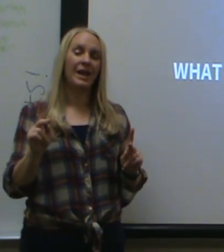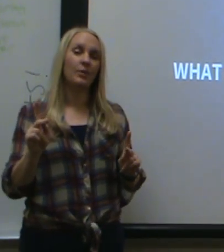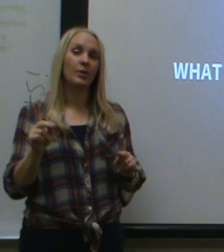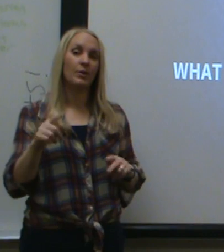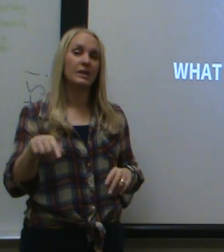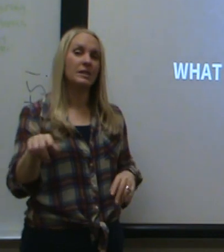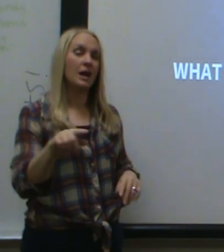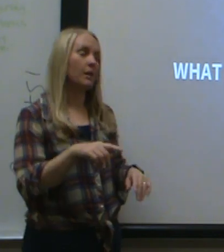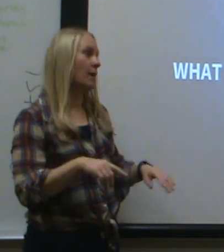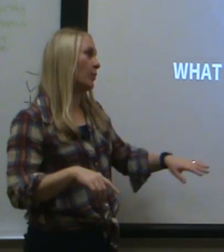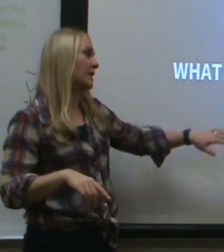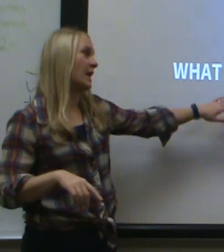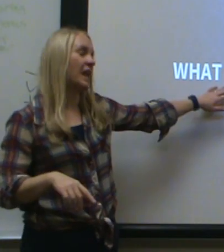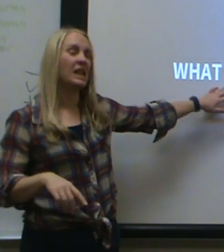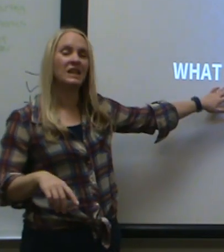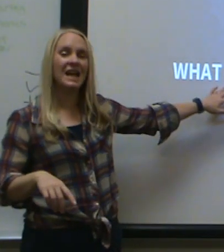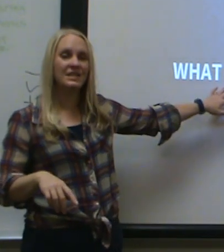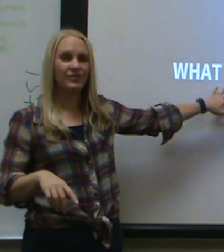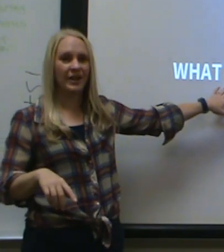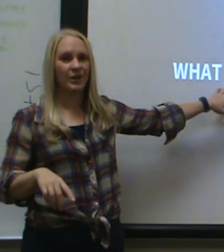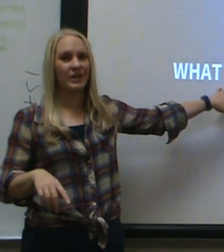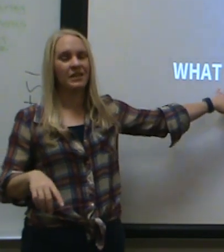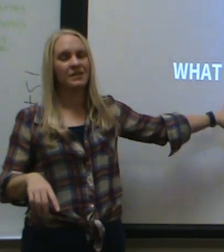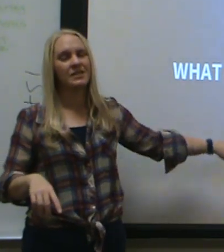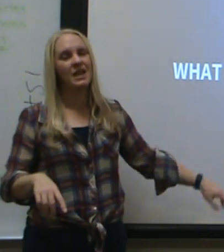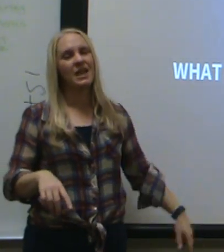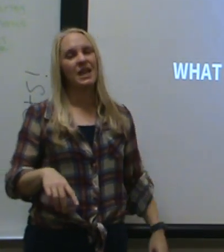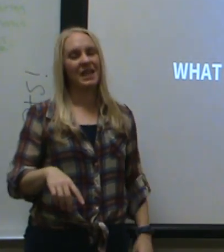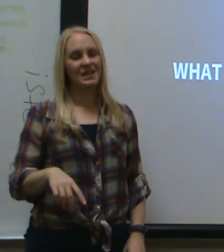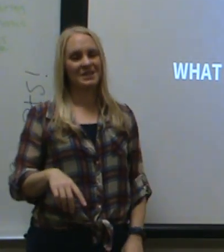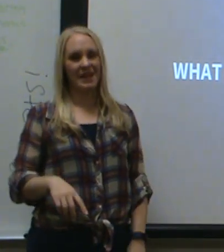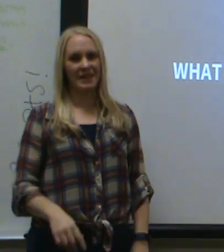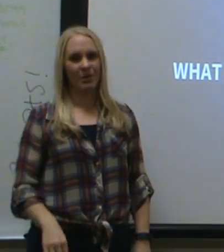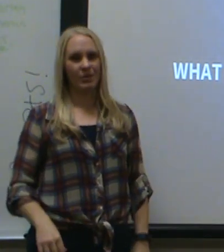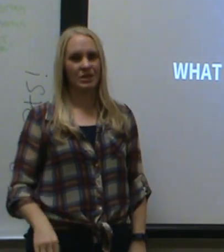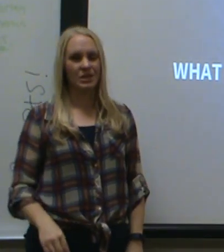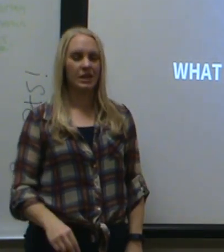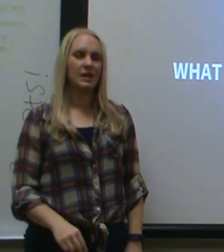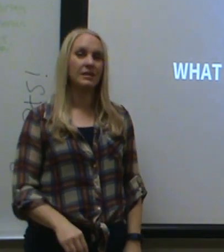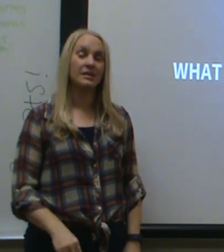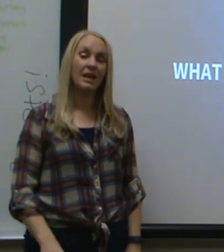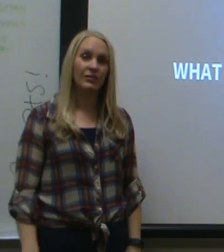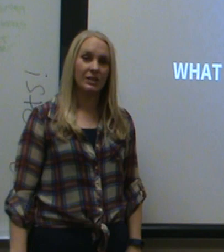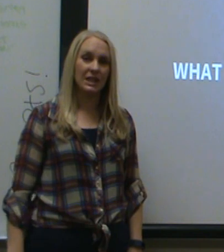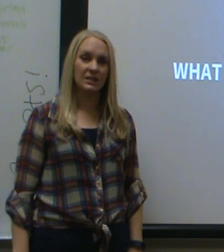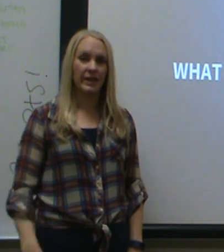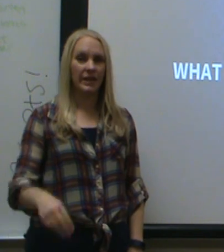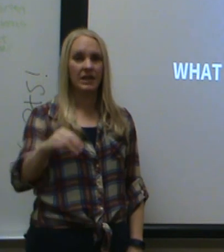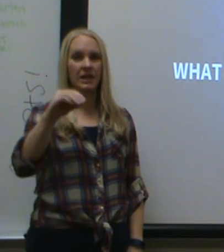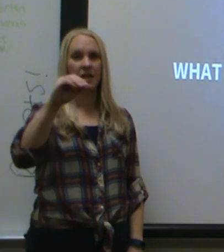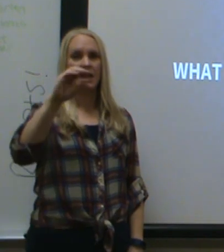Okay, we're going to talk about what a classifier is in sign language. The sign for classifier,